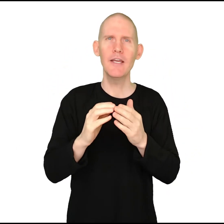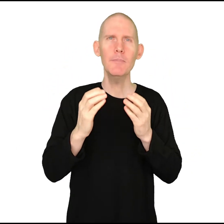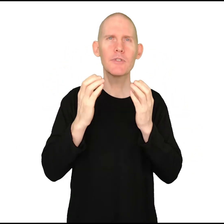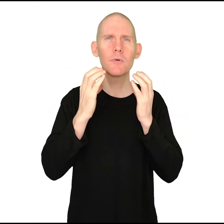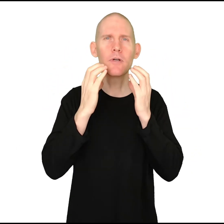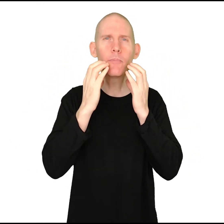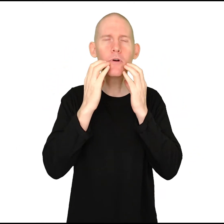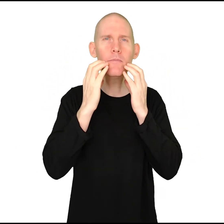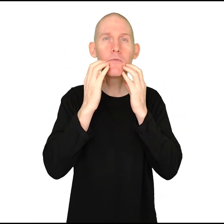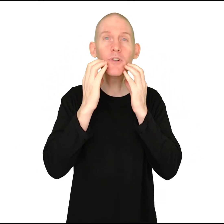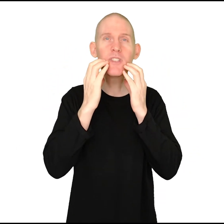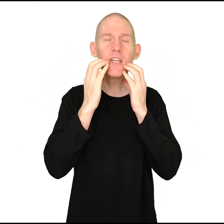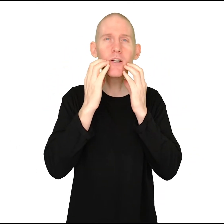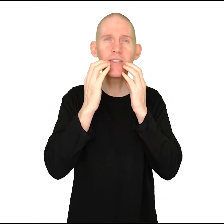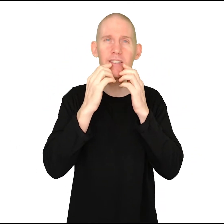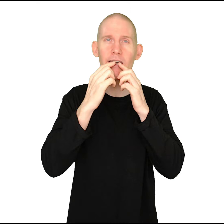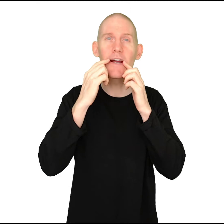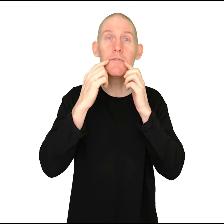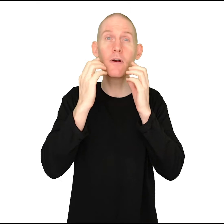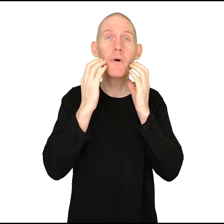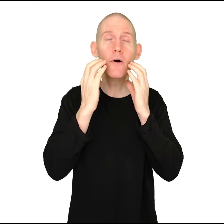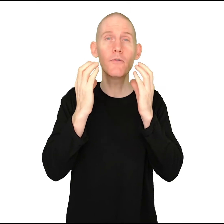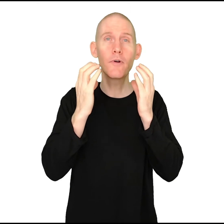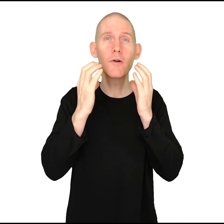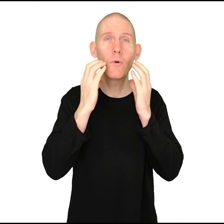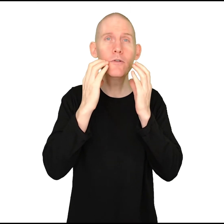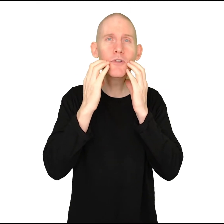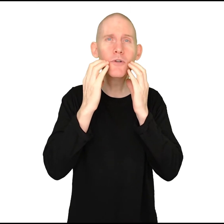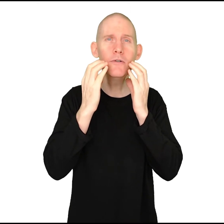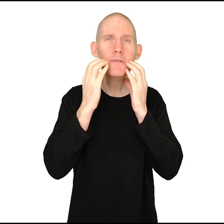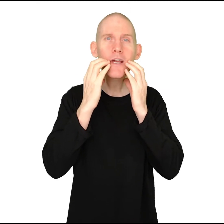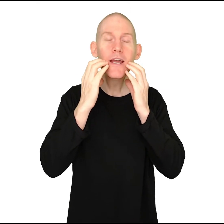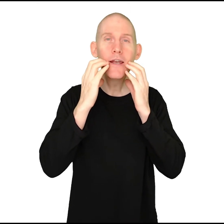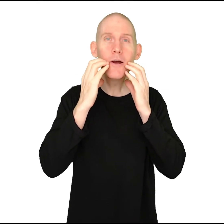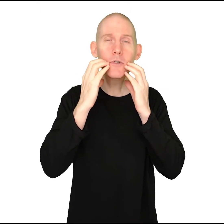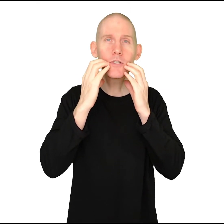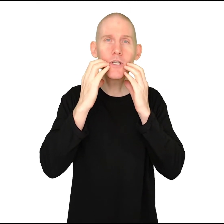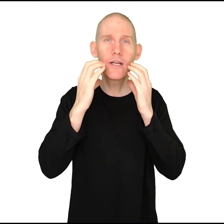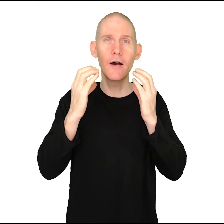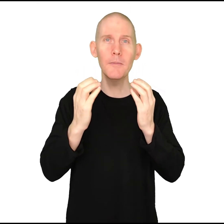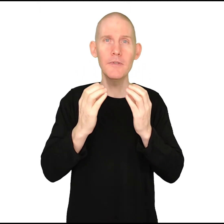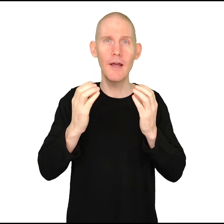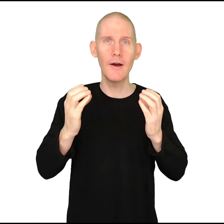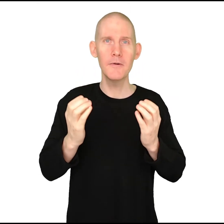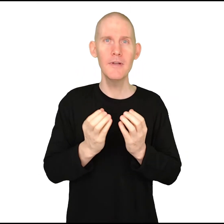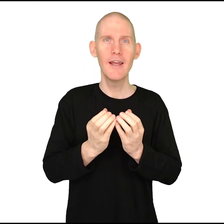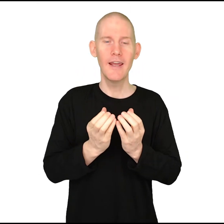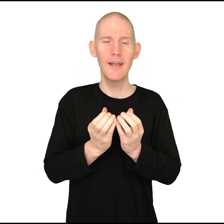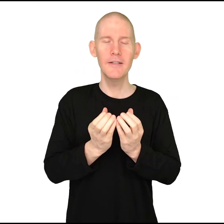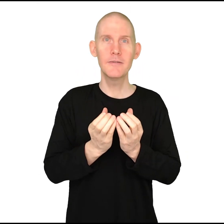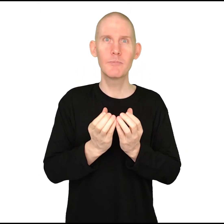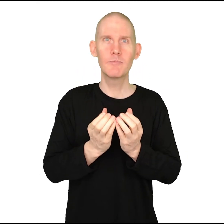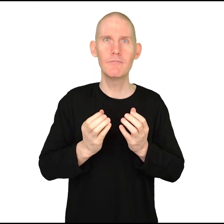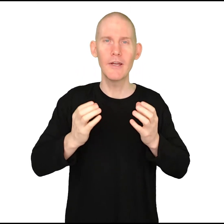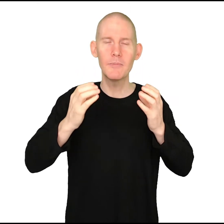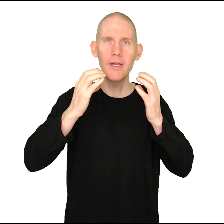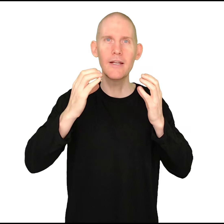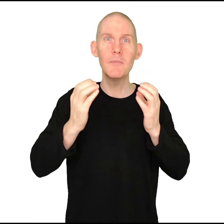and we're going to put them first here at the side of our mouth, right? 1, 2. And now we're just going to come down and like make an